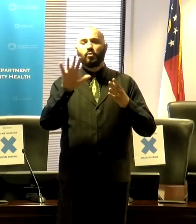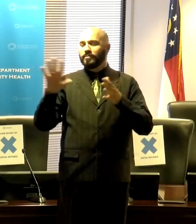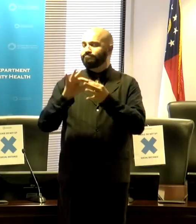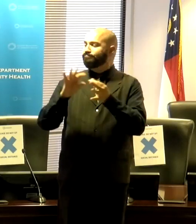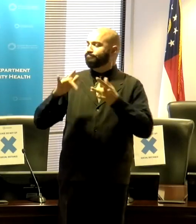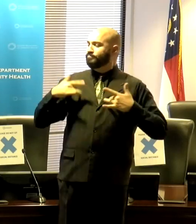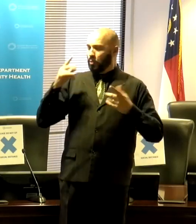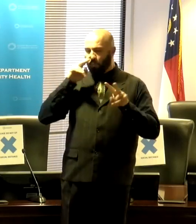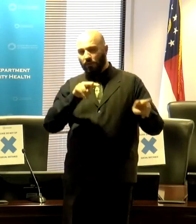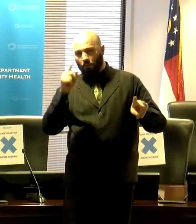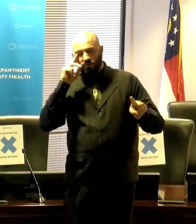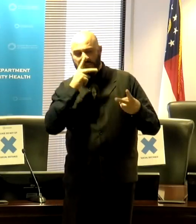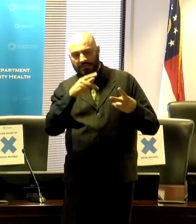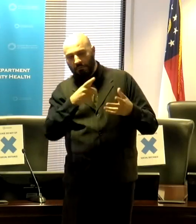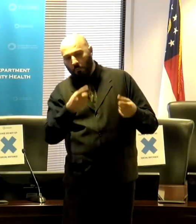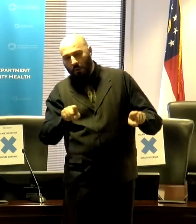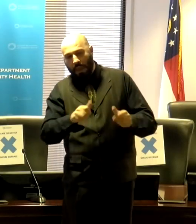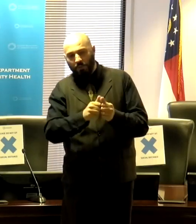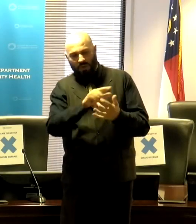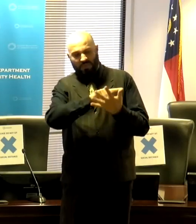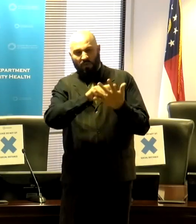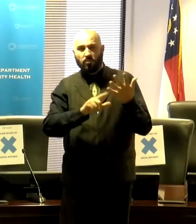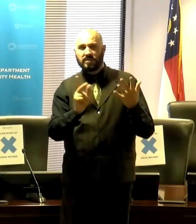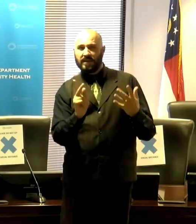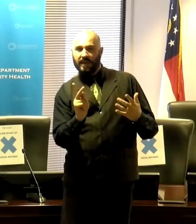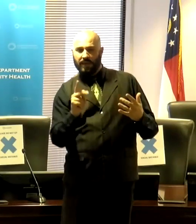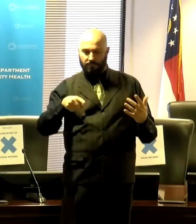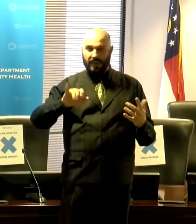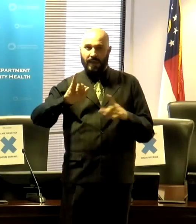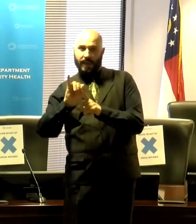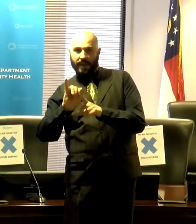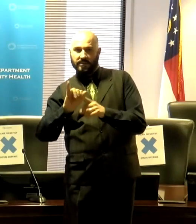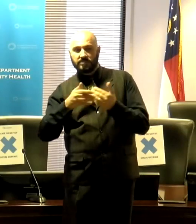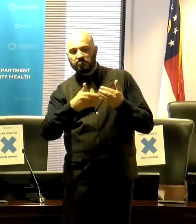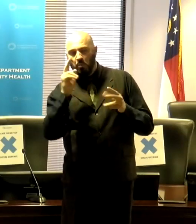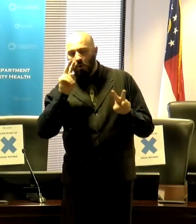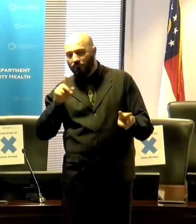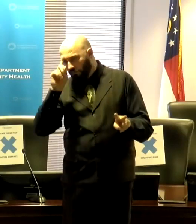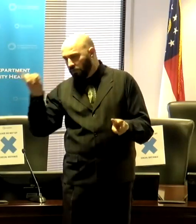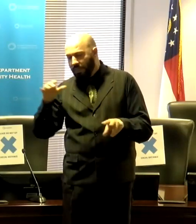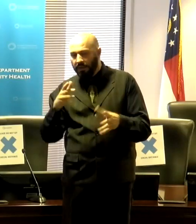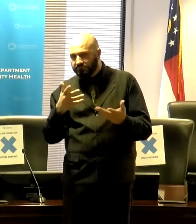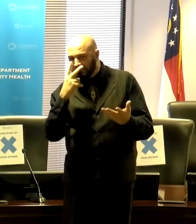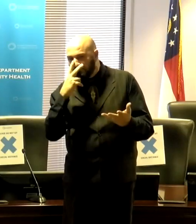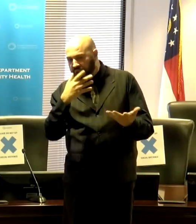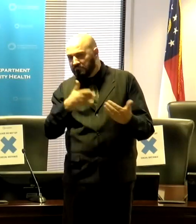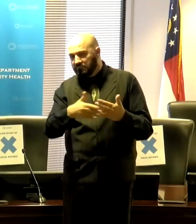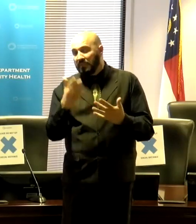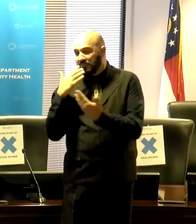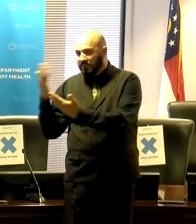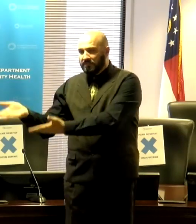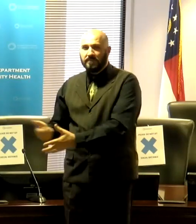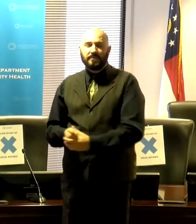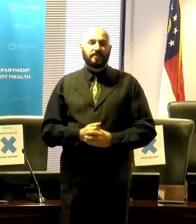forward to, I'm sure you'll update us on, as that progresses. Absolutely. Thank you very much. With